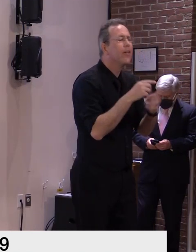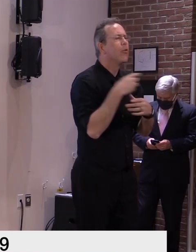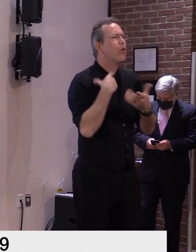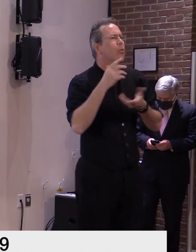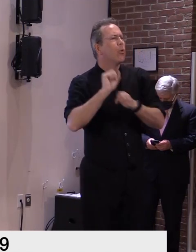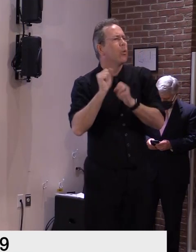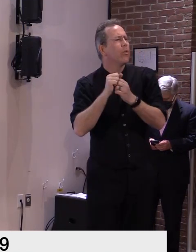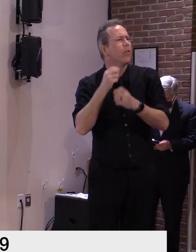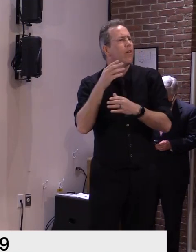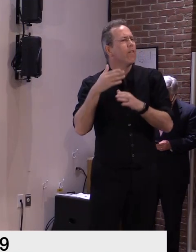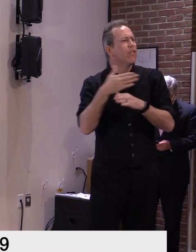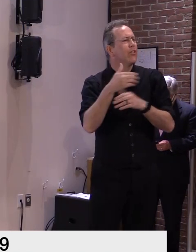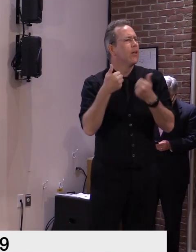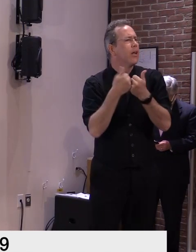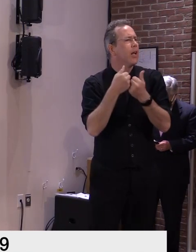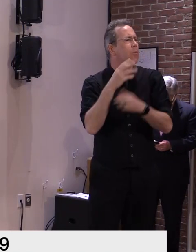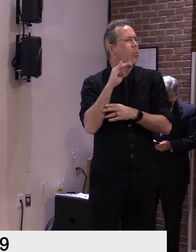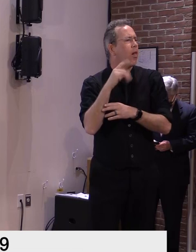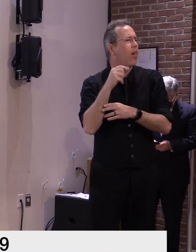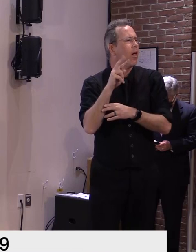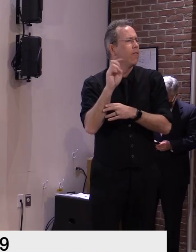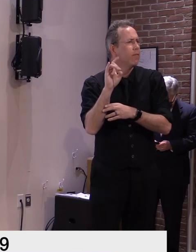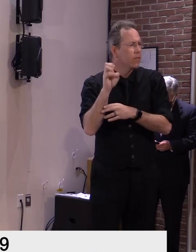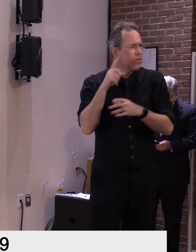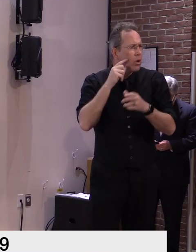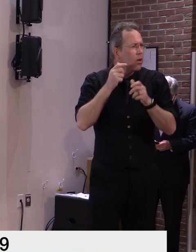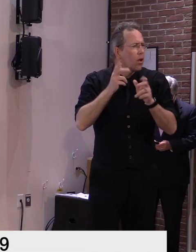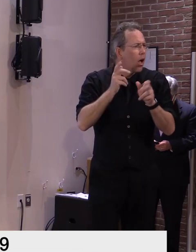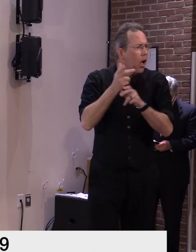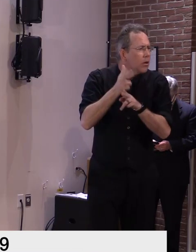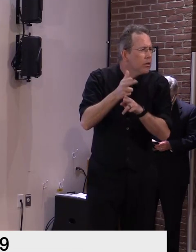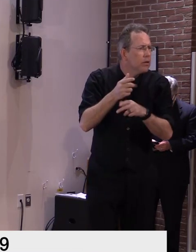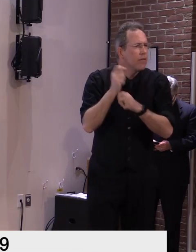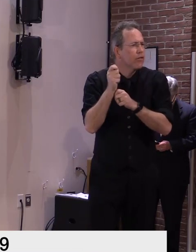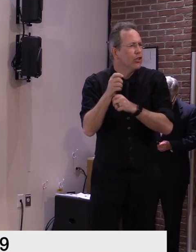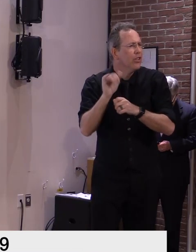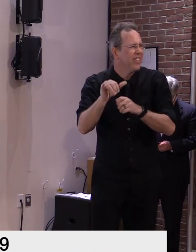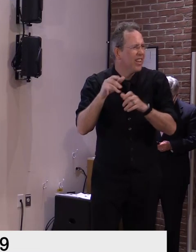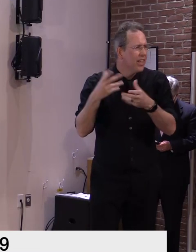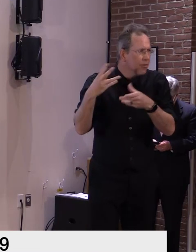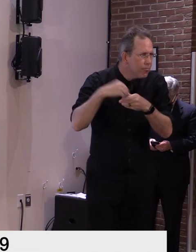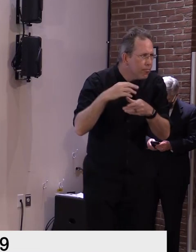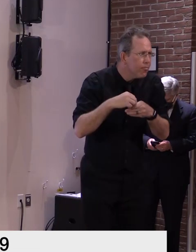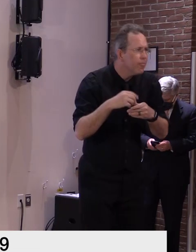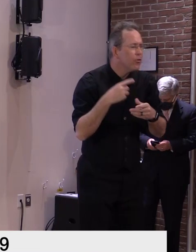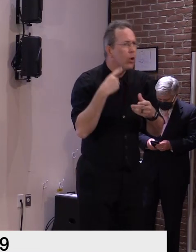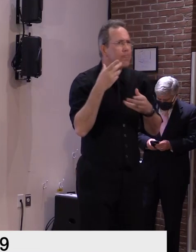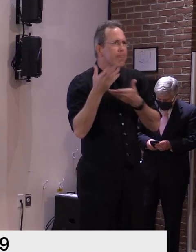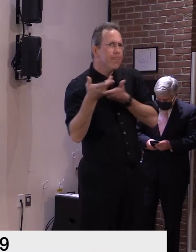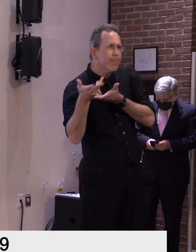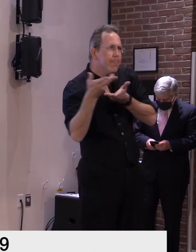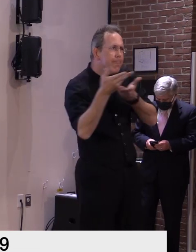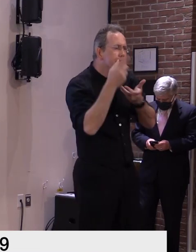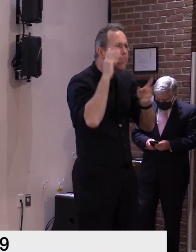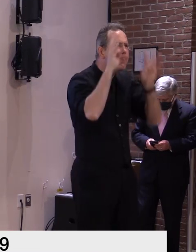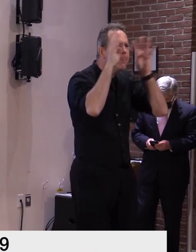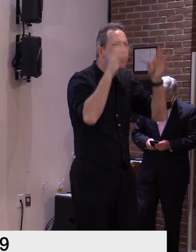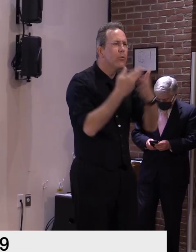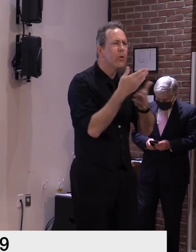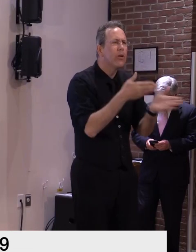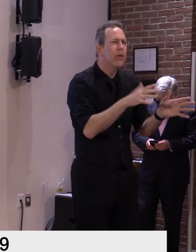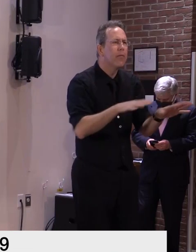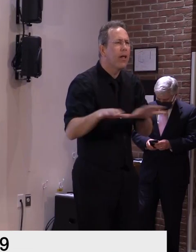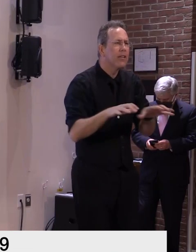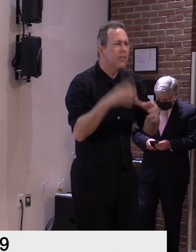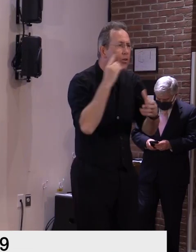to substantially expand offerings for children and youth this summer. First, we'll be using state set-aside dollars,